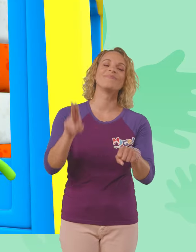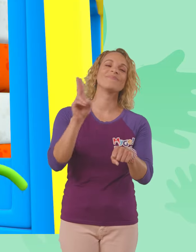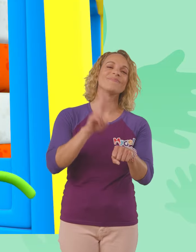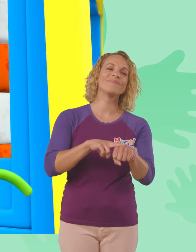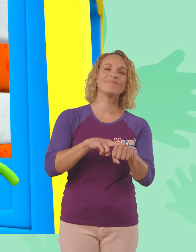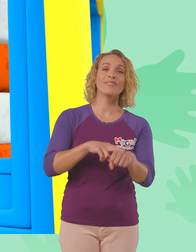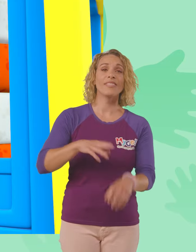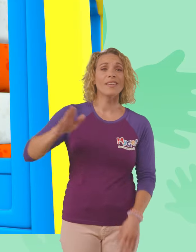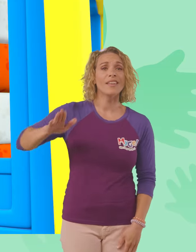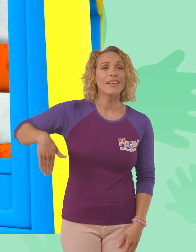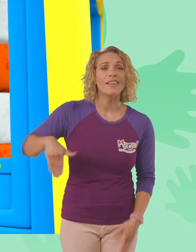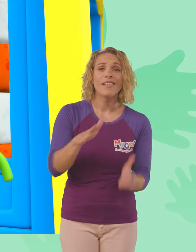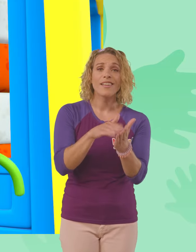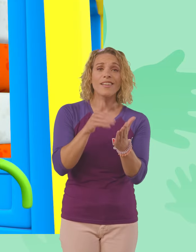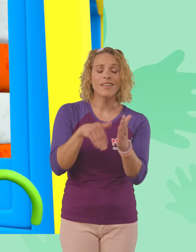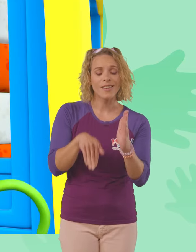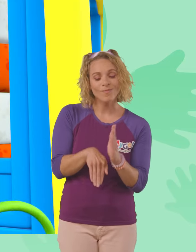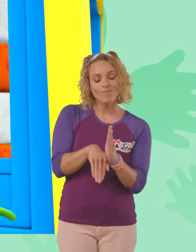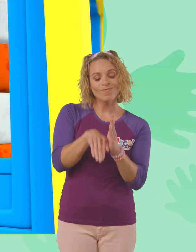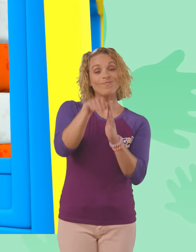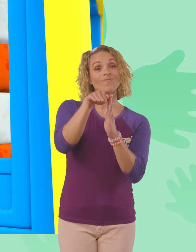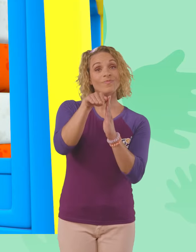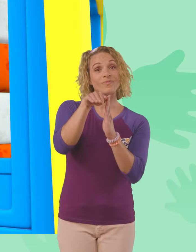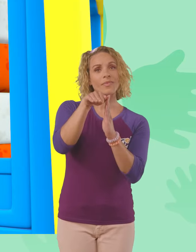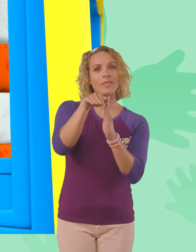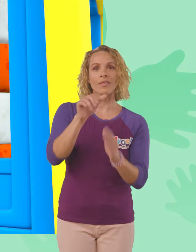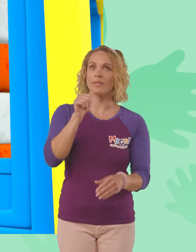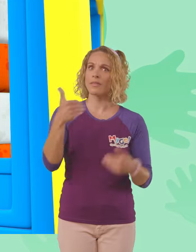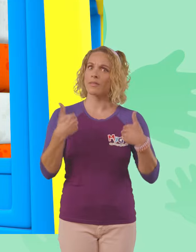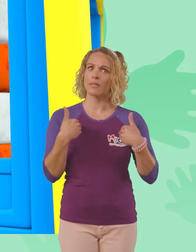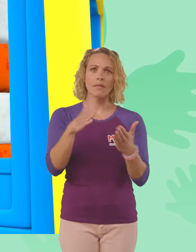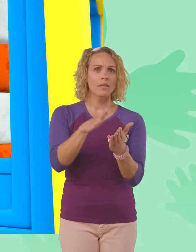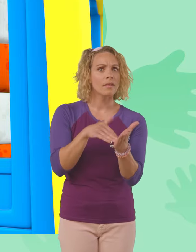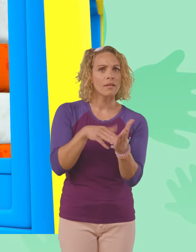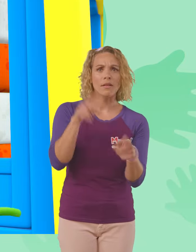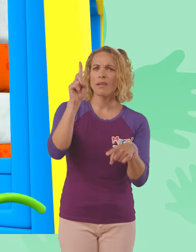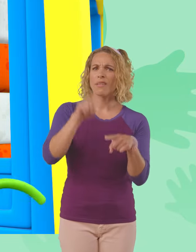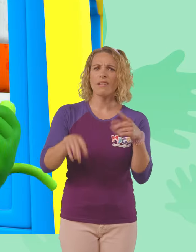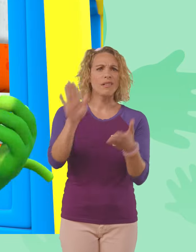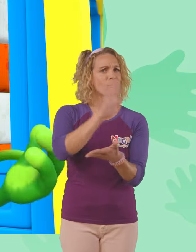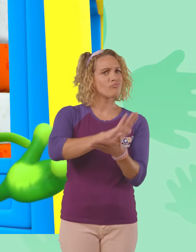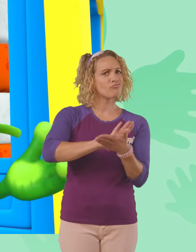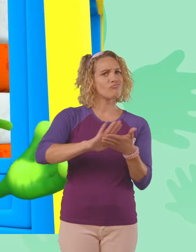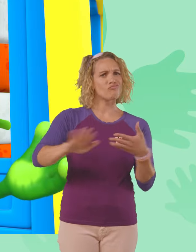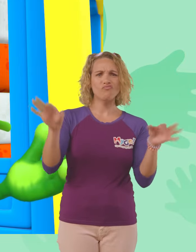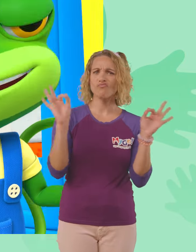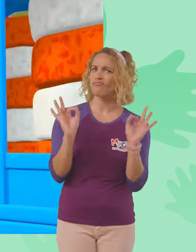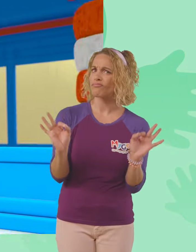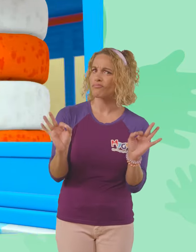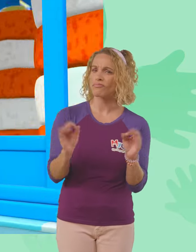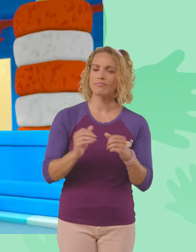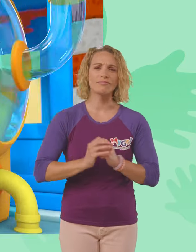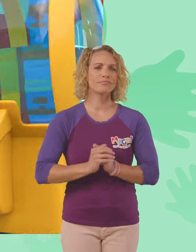Of course! We haven't filled it up with soap. You can't get squeaky clean without